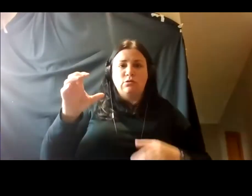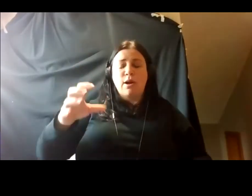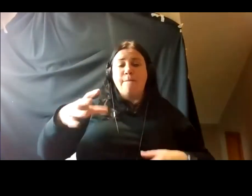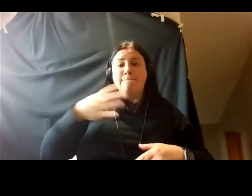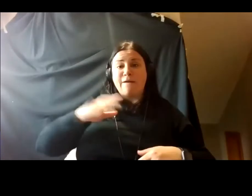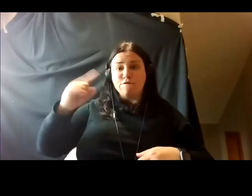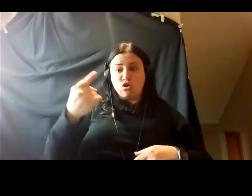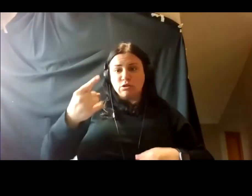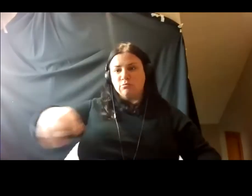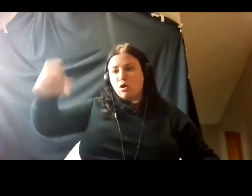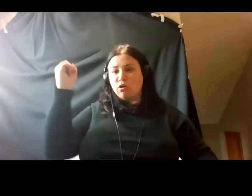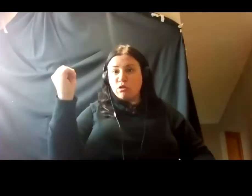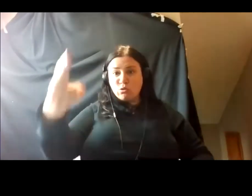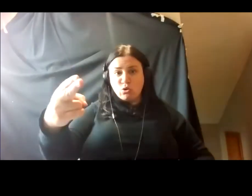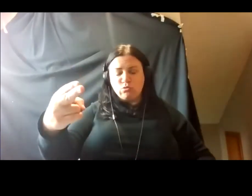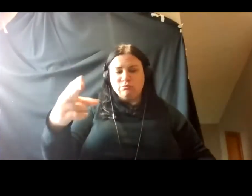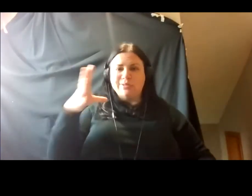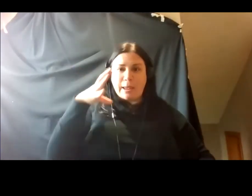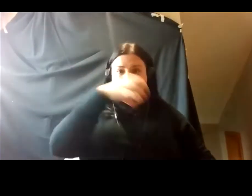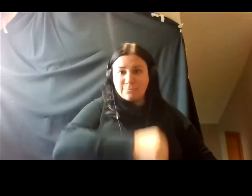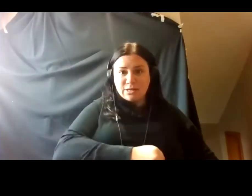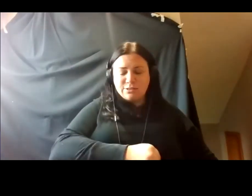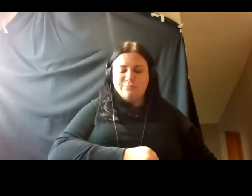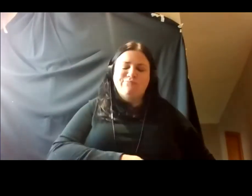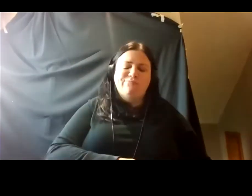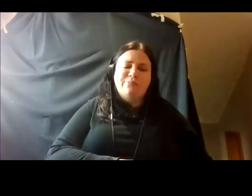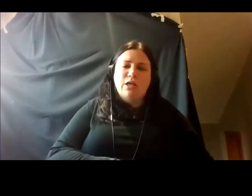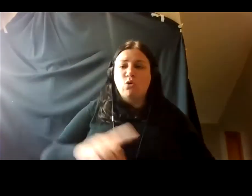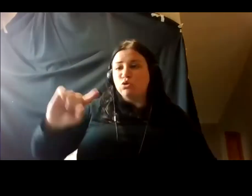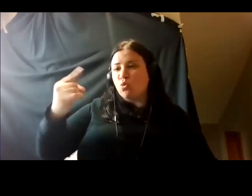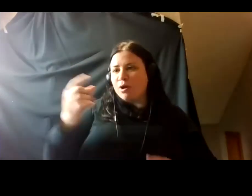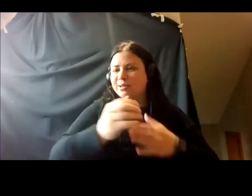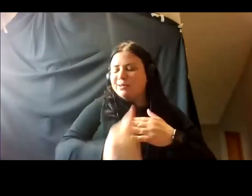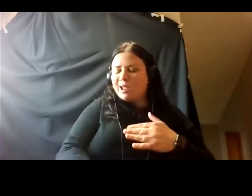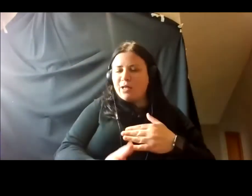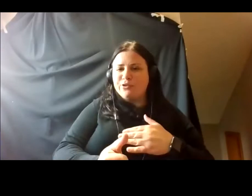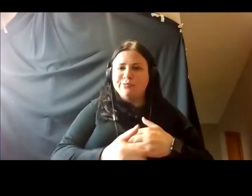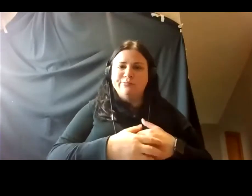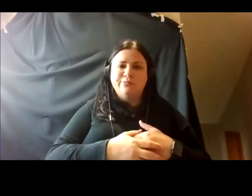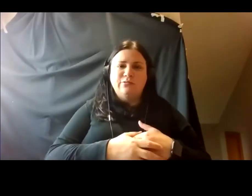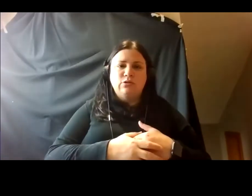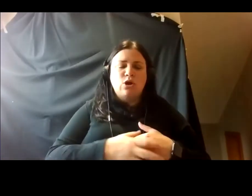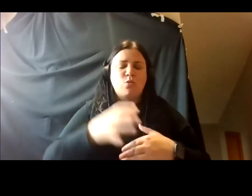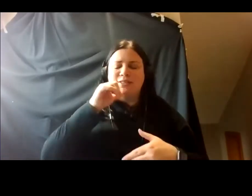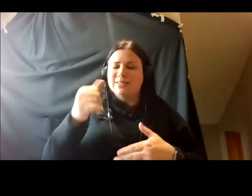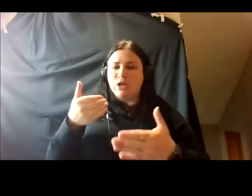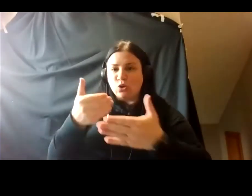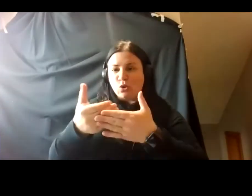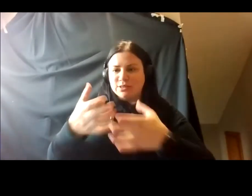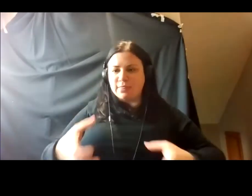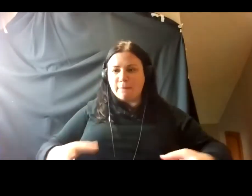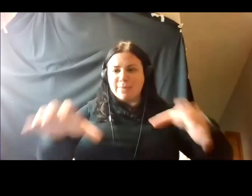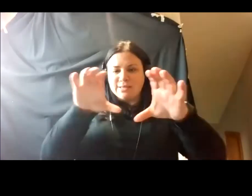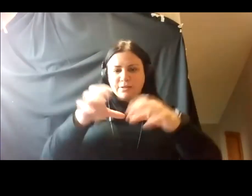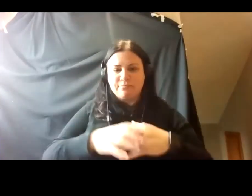shot, and I missed it. Like I said, it was $1 a shot. So I missed it totally off. It wasn't anywhere close to the basket as a